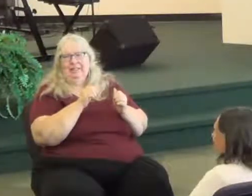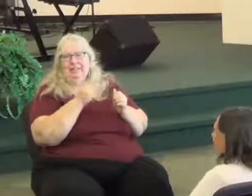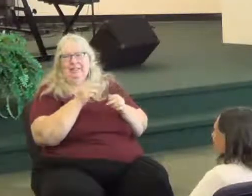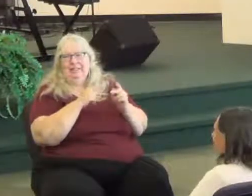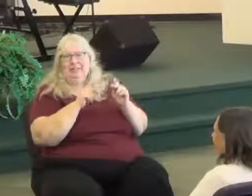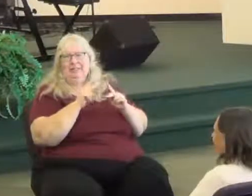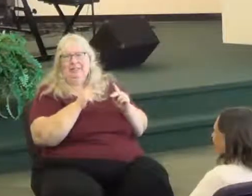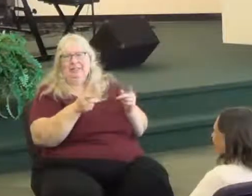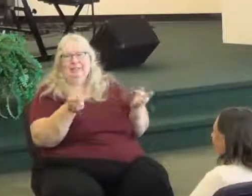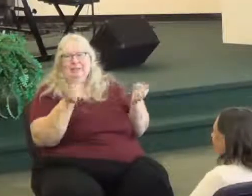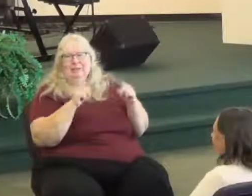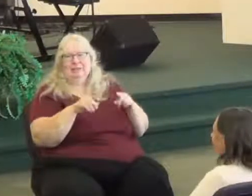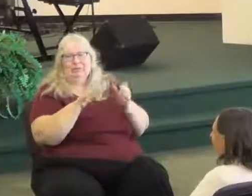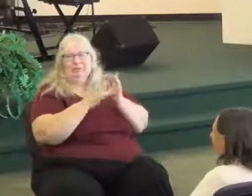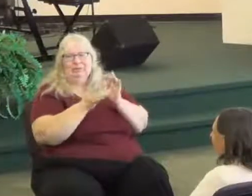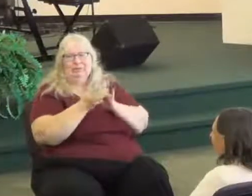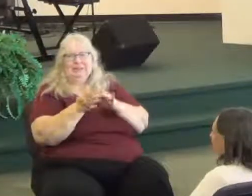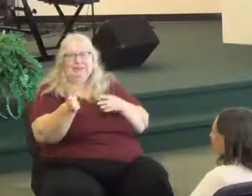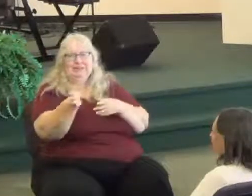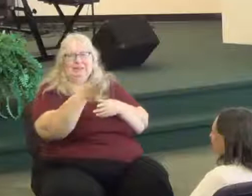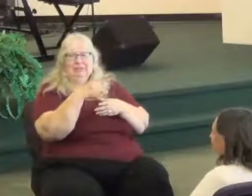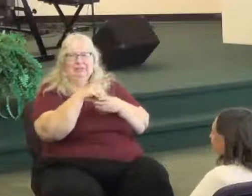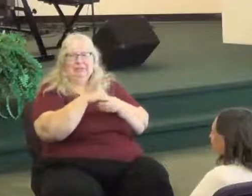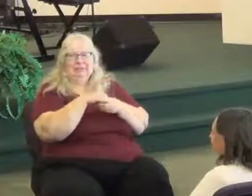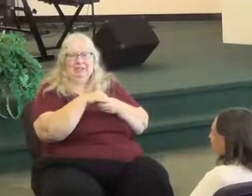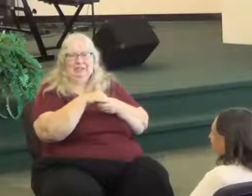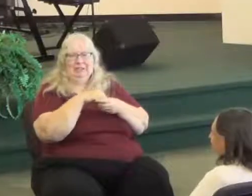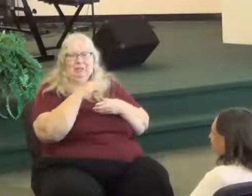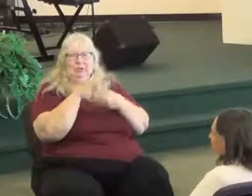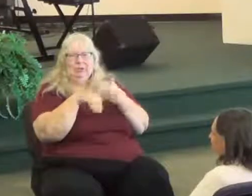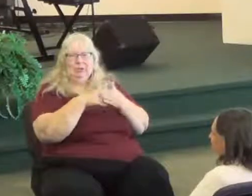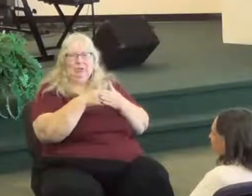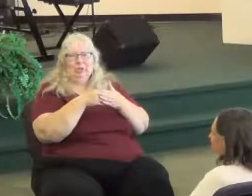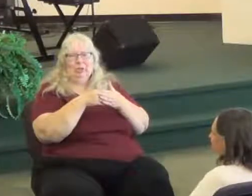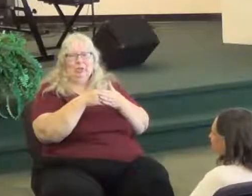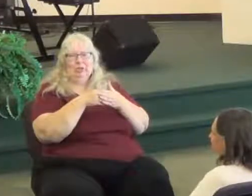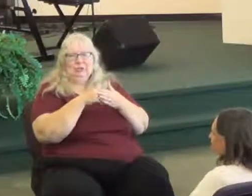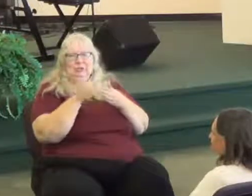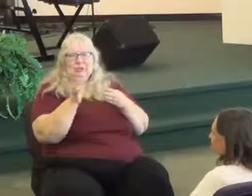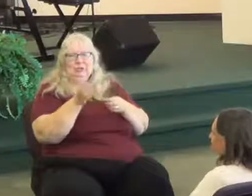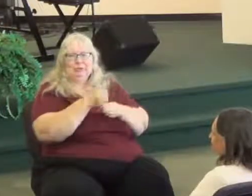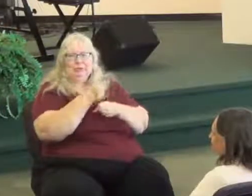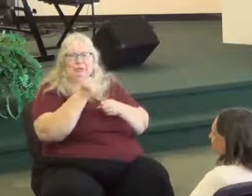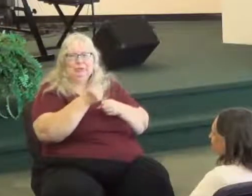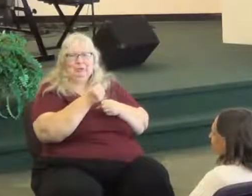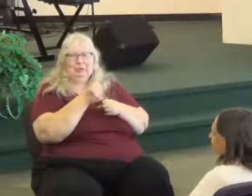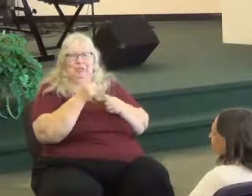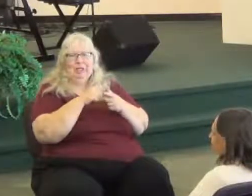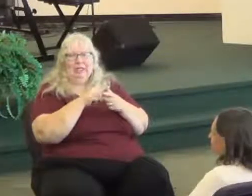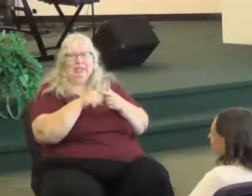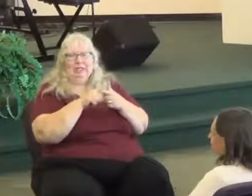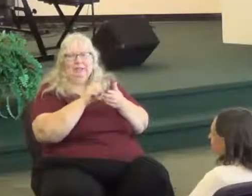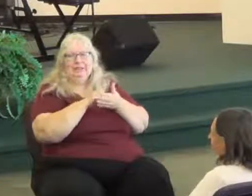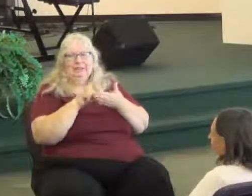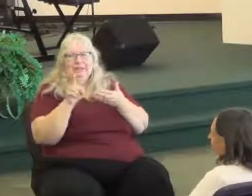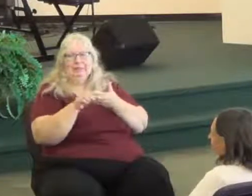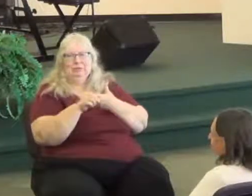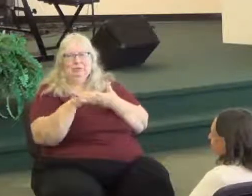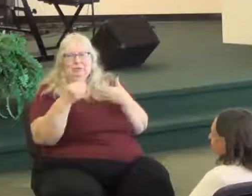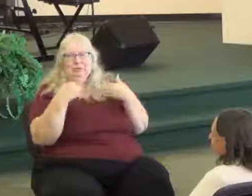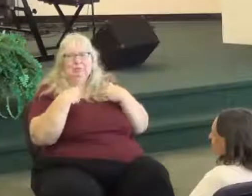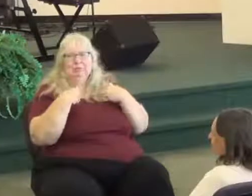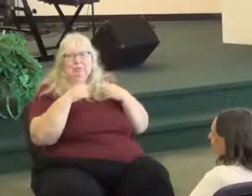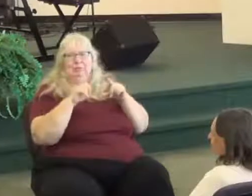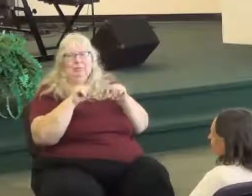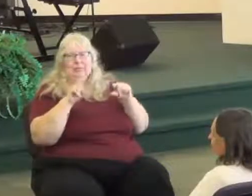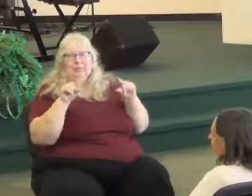There you go. When Jesus is involved, we always win. And then we're going to have a picnic next Sunday. We're going to put the big tent